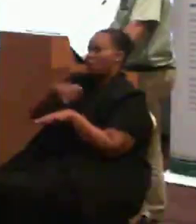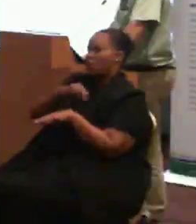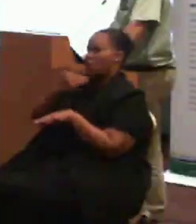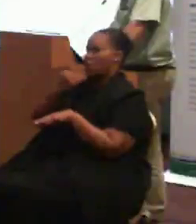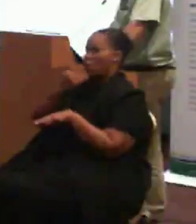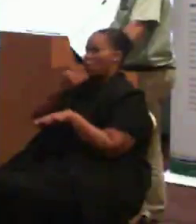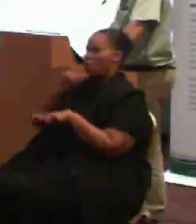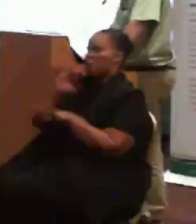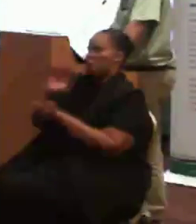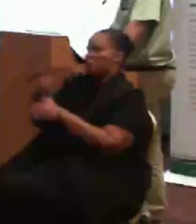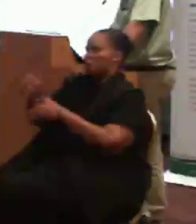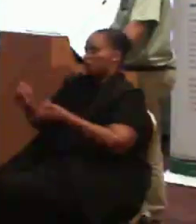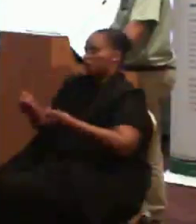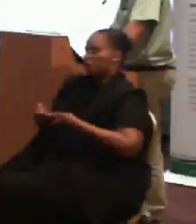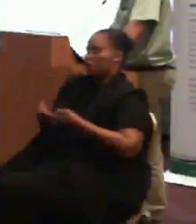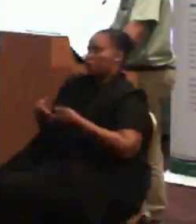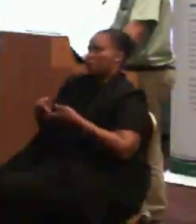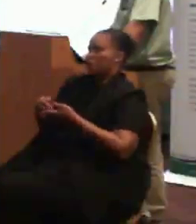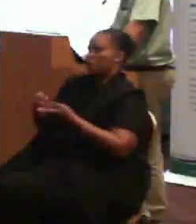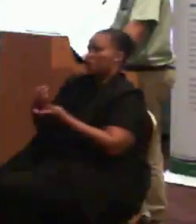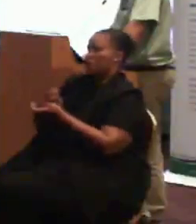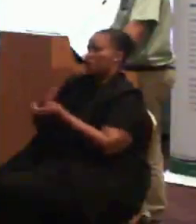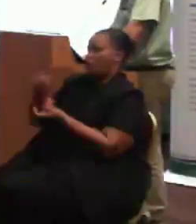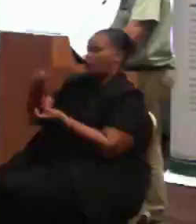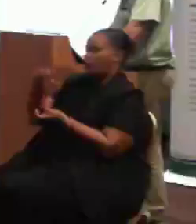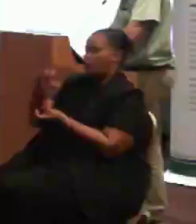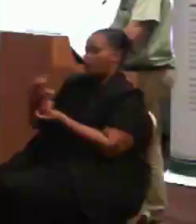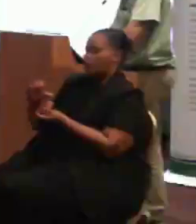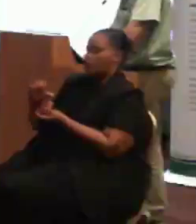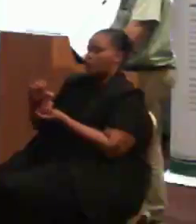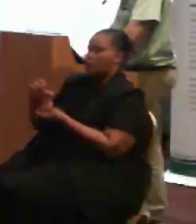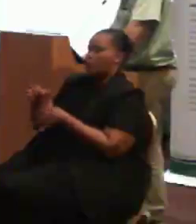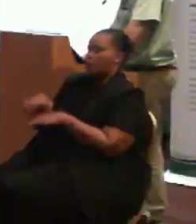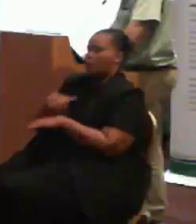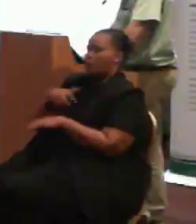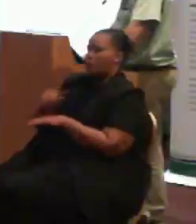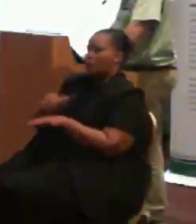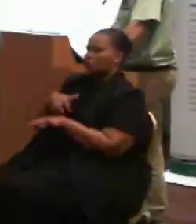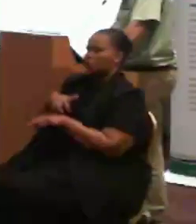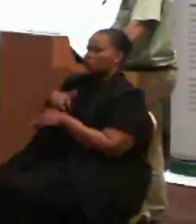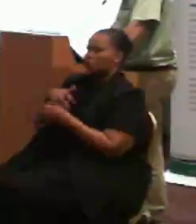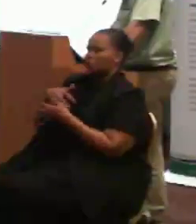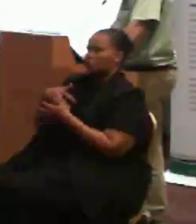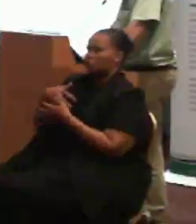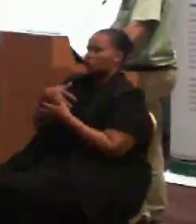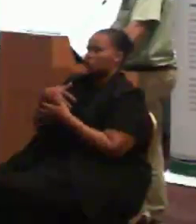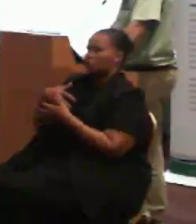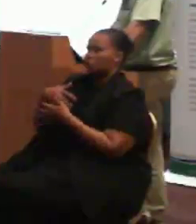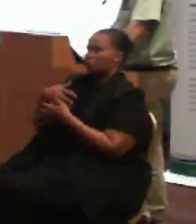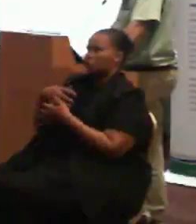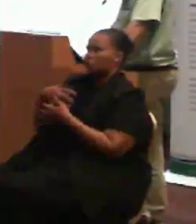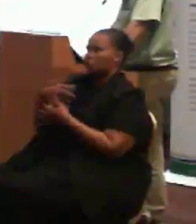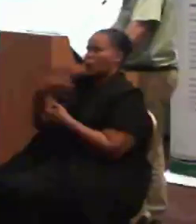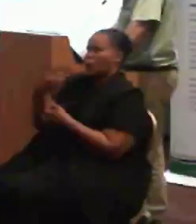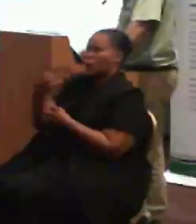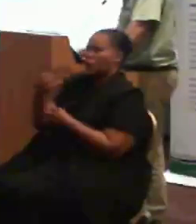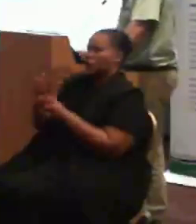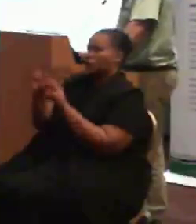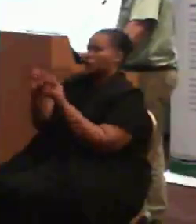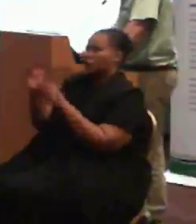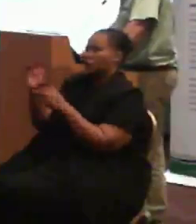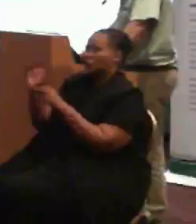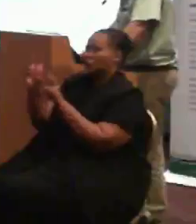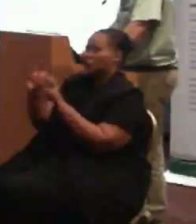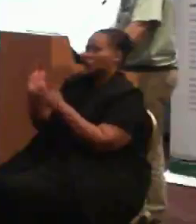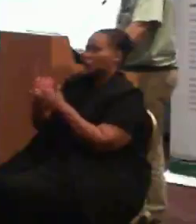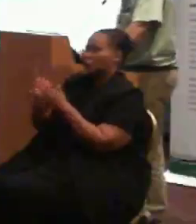introduction statements, economy of the Northern Cape, agricultural outlook, the Eskom story, And I want to